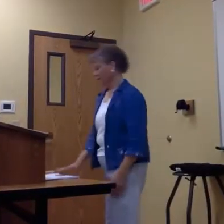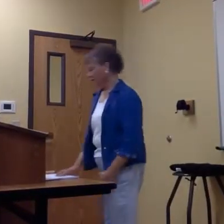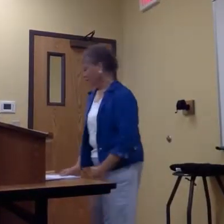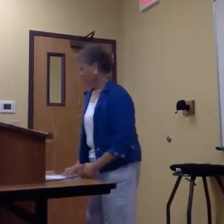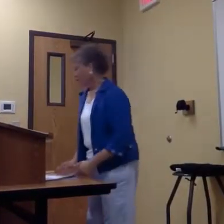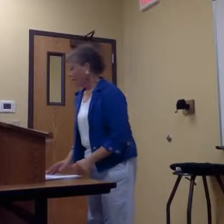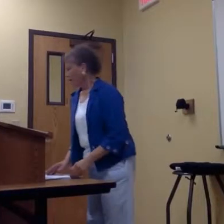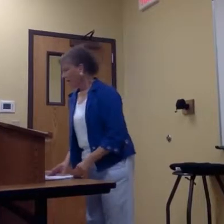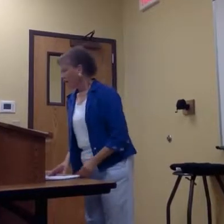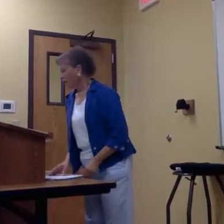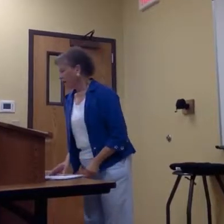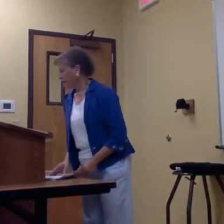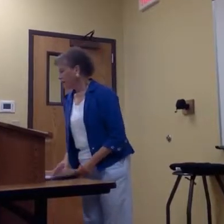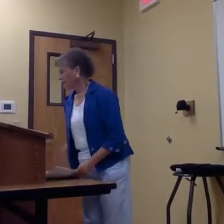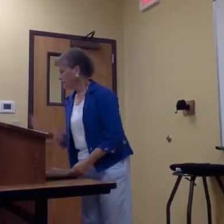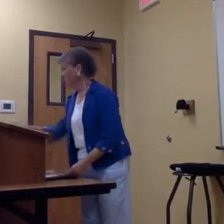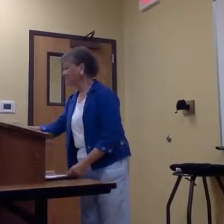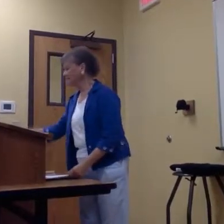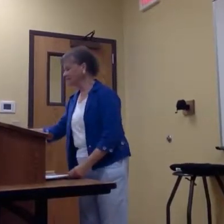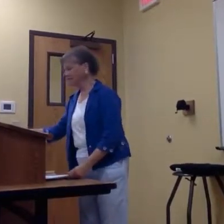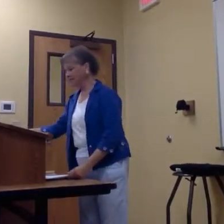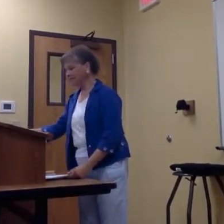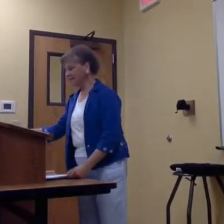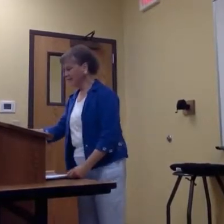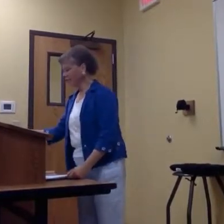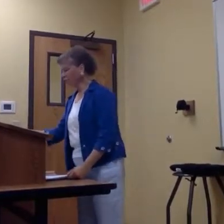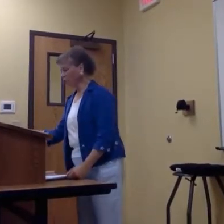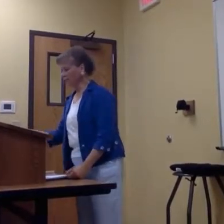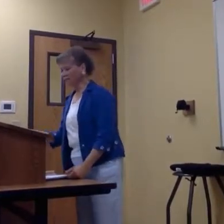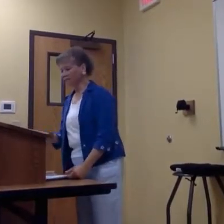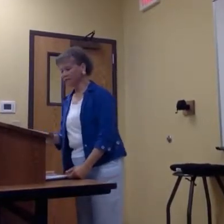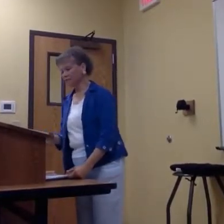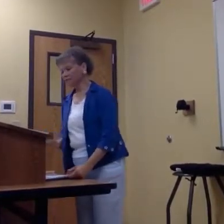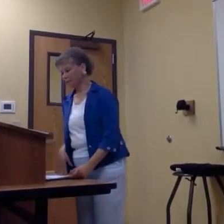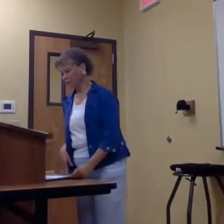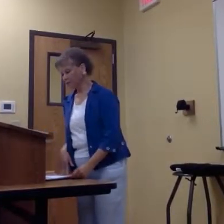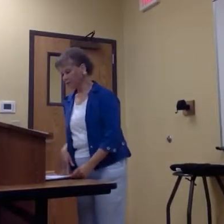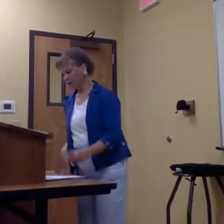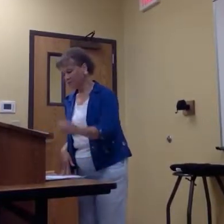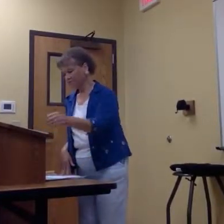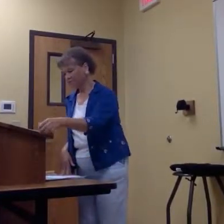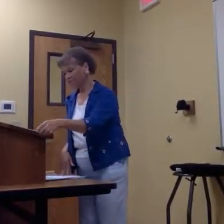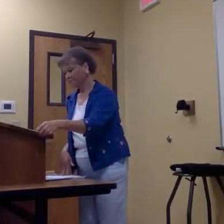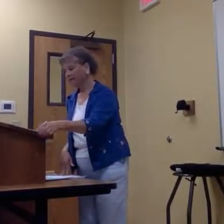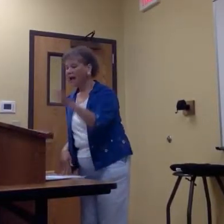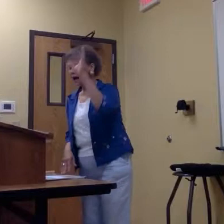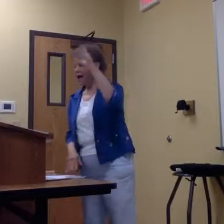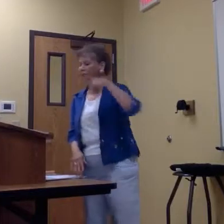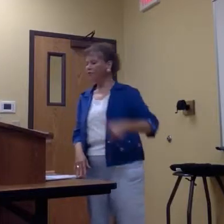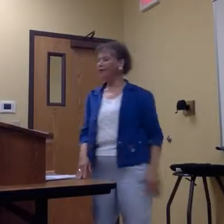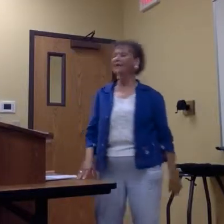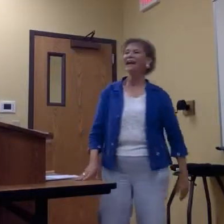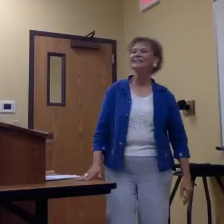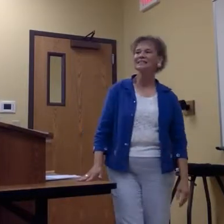So that's in the first part of this chapter as well. For less than a year